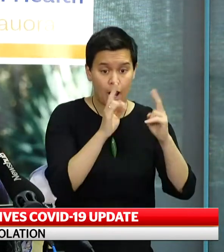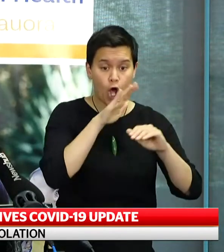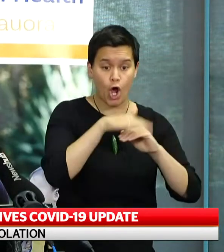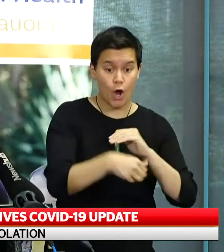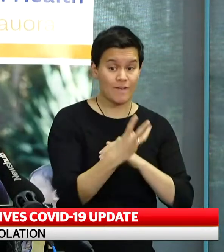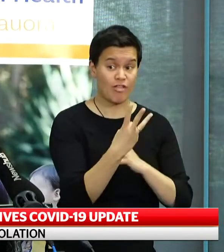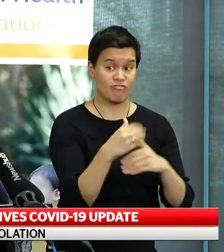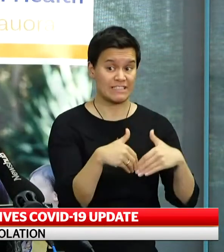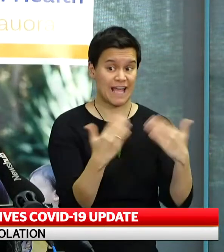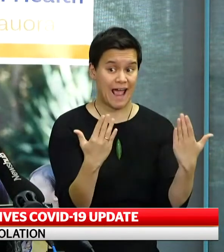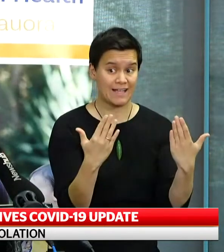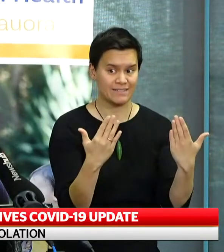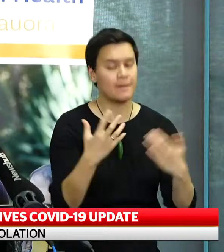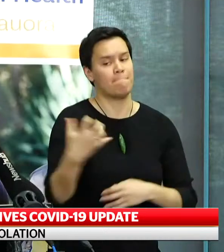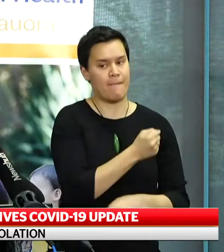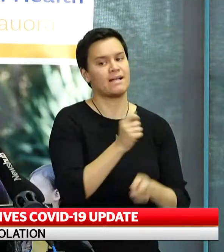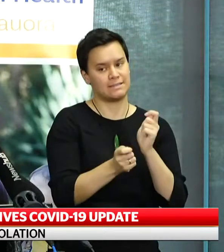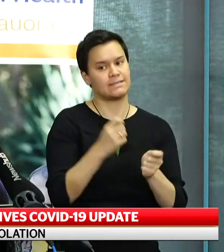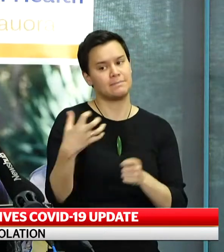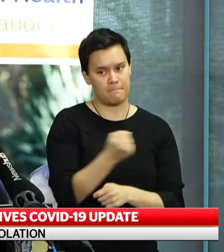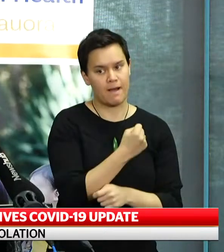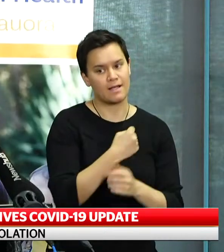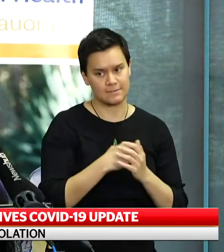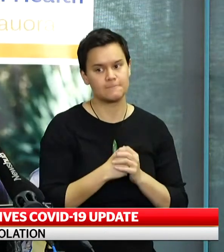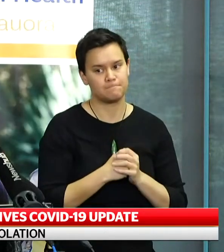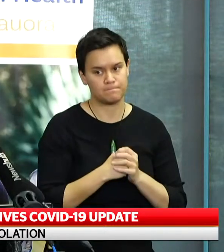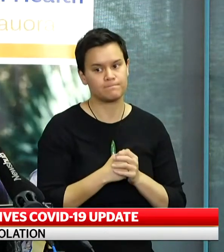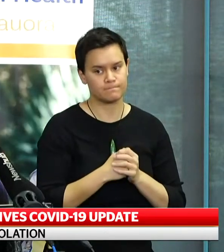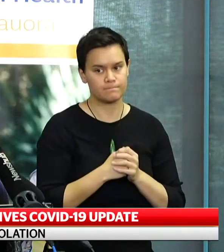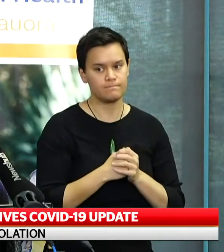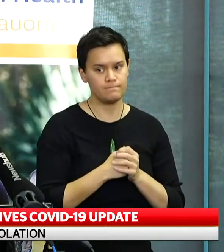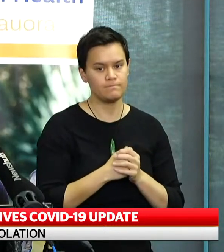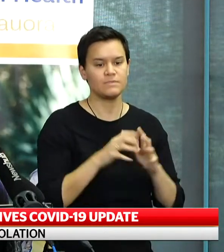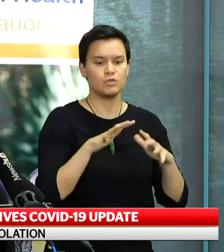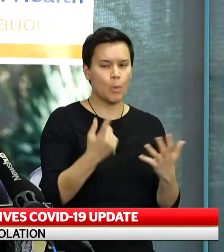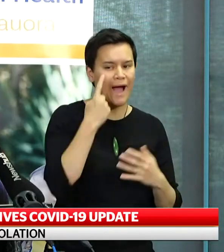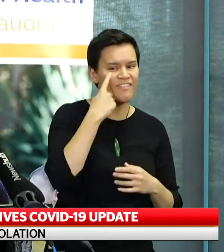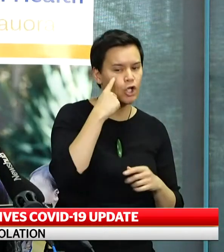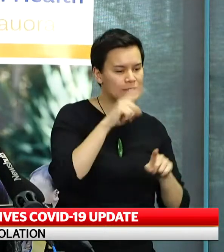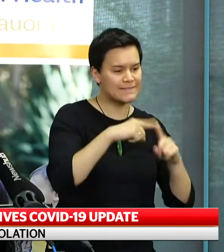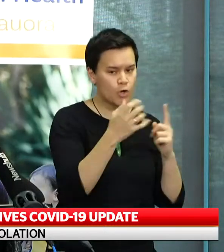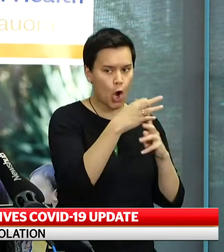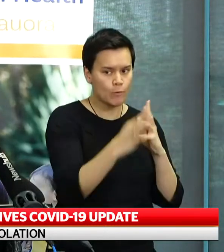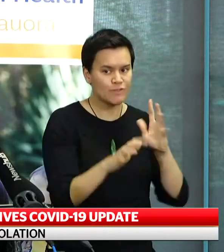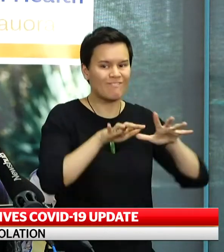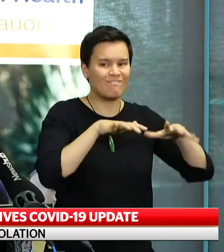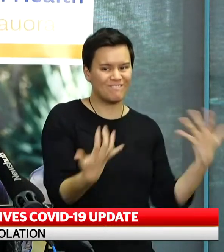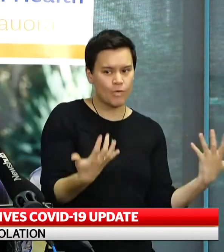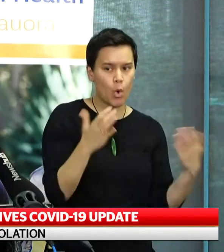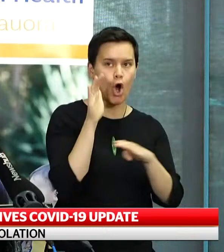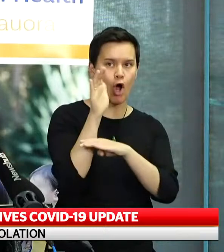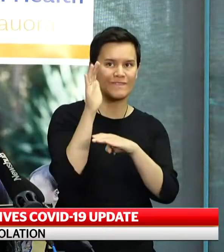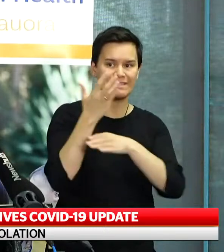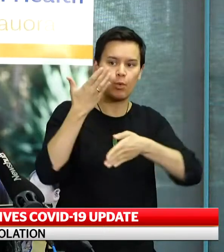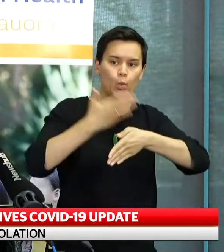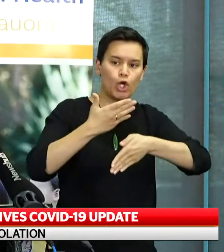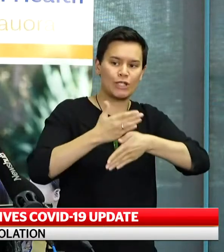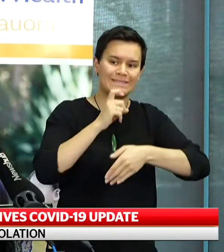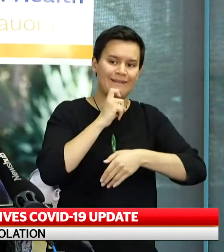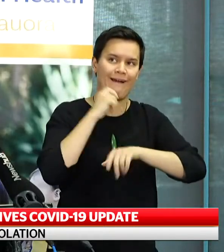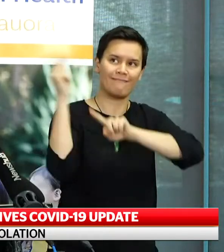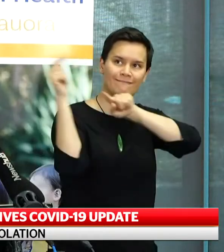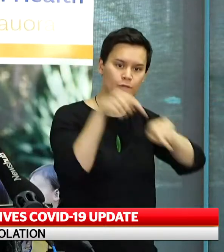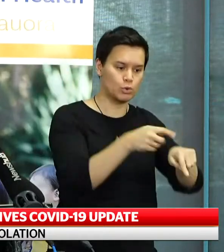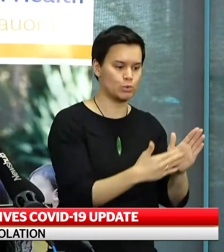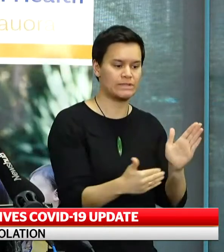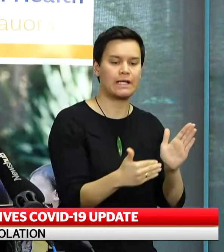while transiting, awaiting the ship. We're looking at all those options, including re-looking at whether, in fact, all